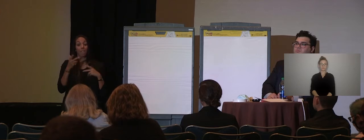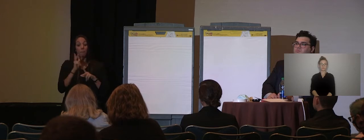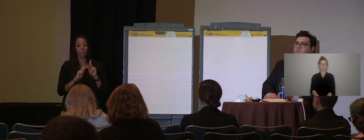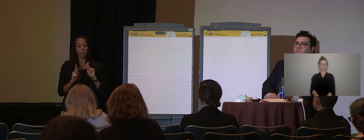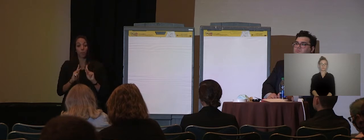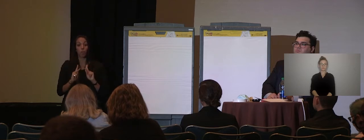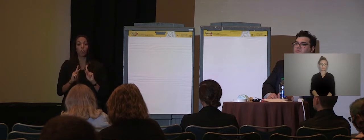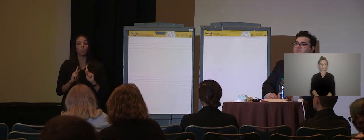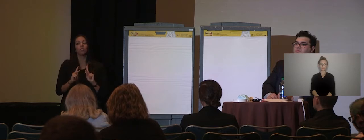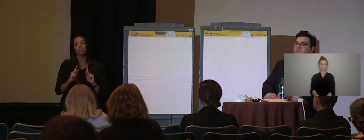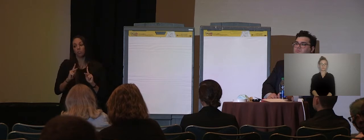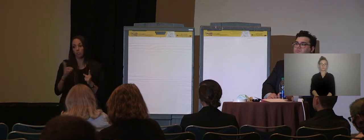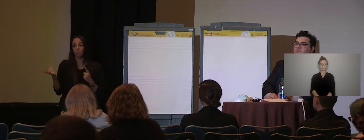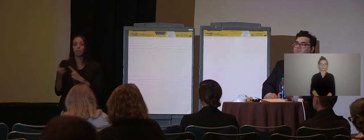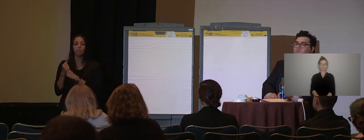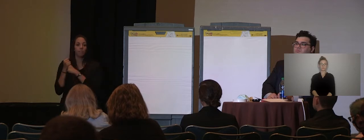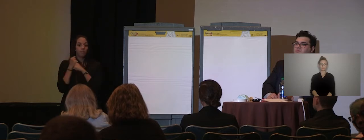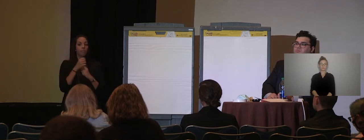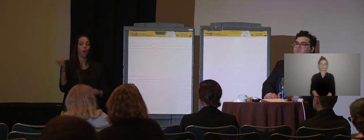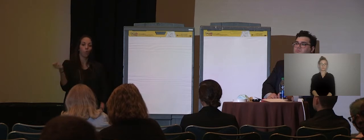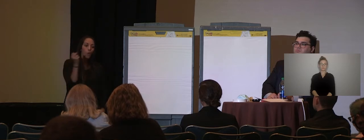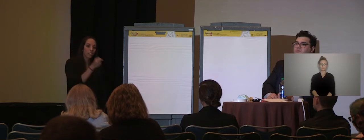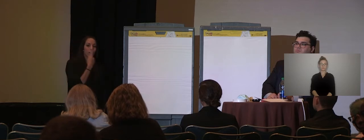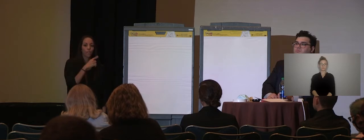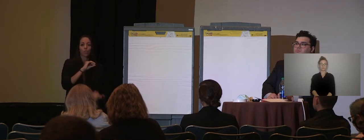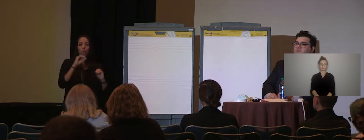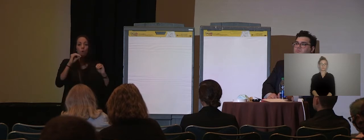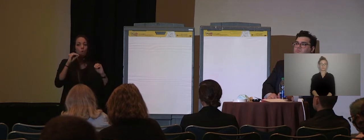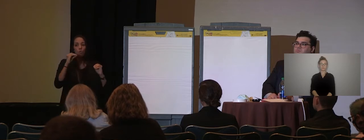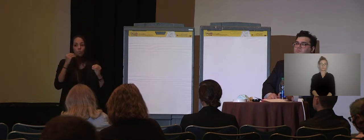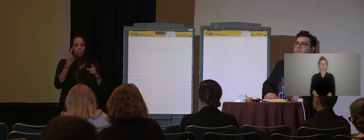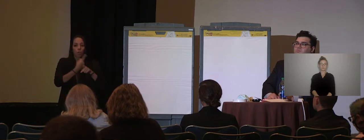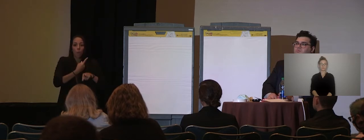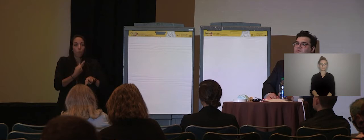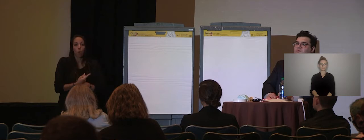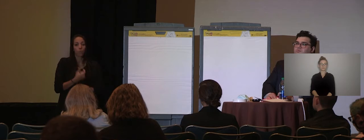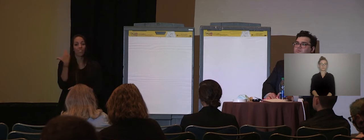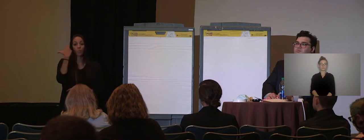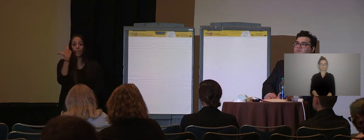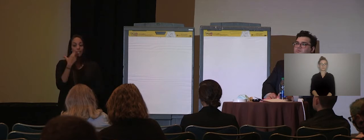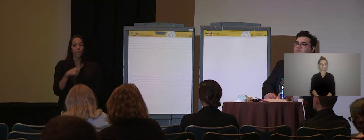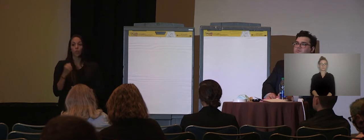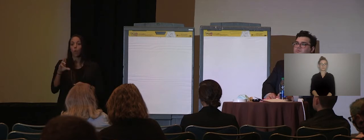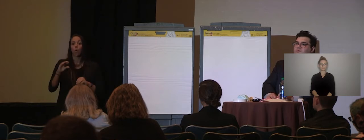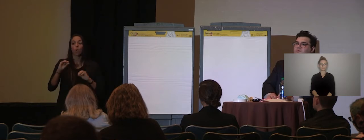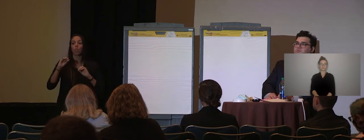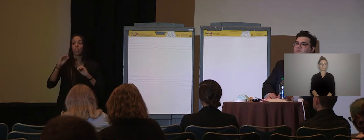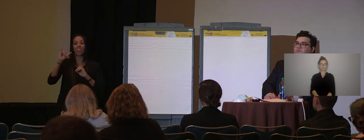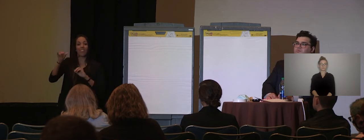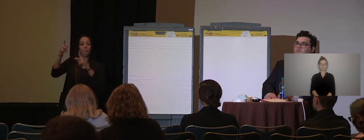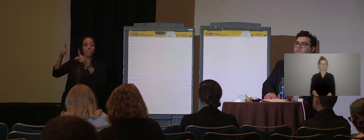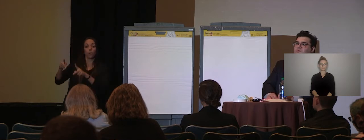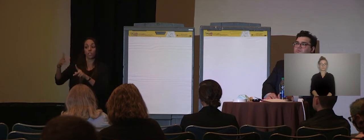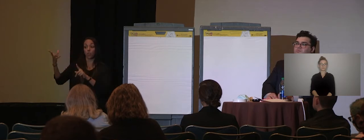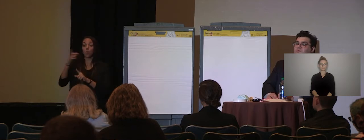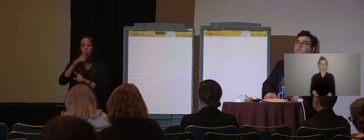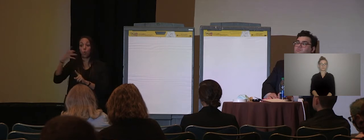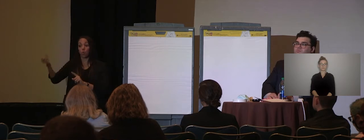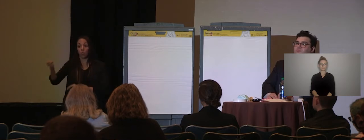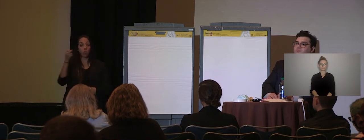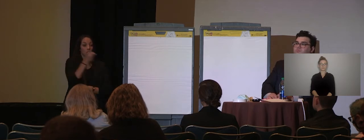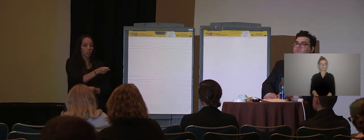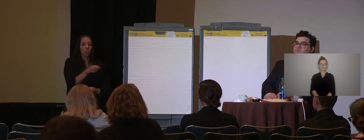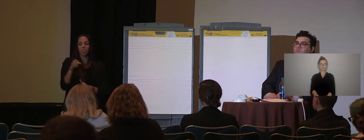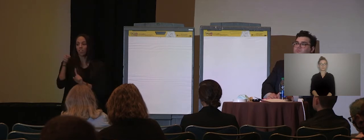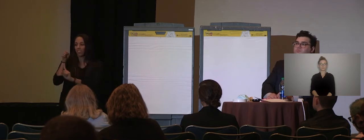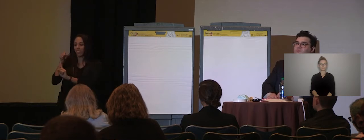being improperly incarcerated, being harmed by police that aren't properly trained. I was a law enforcement officer for 21 years. I